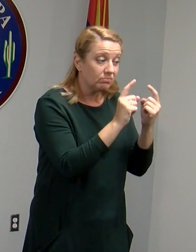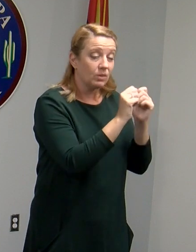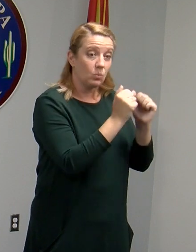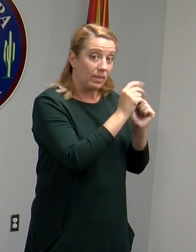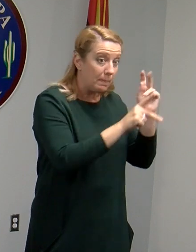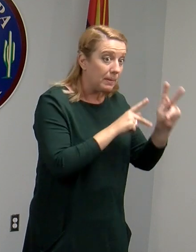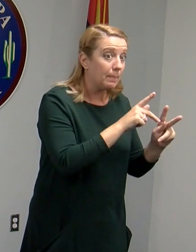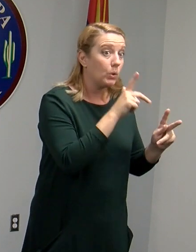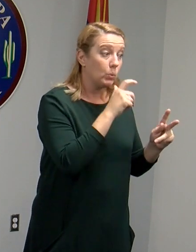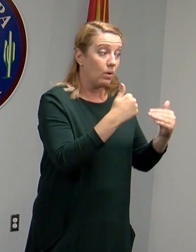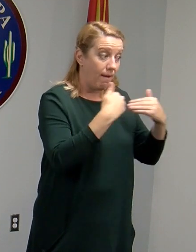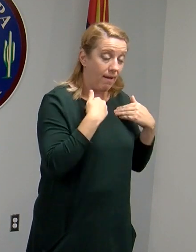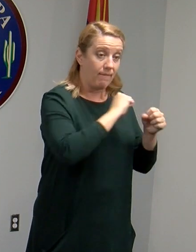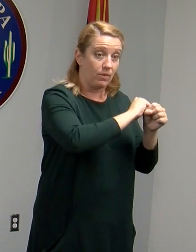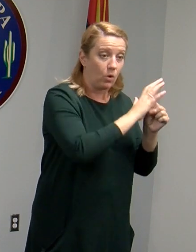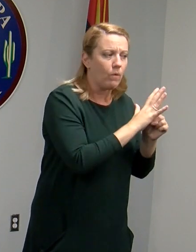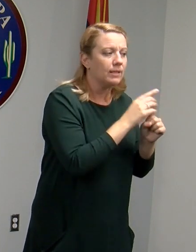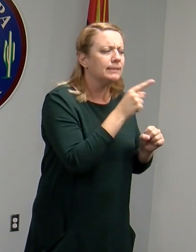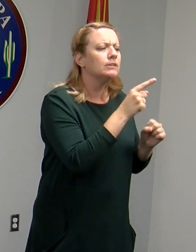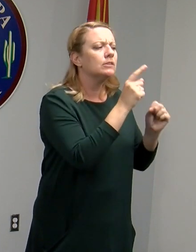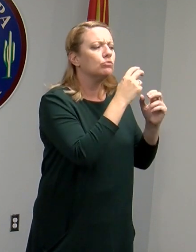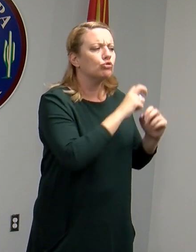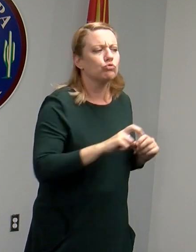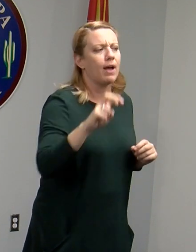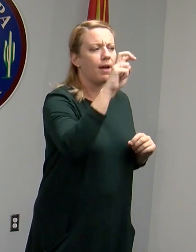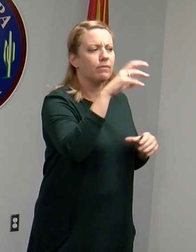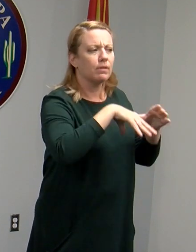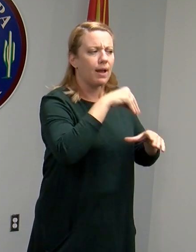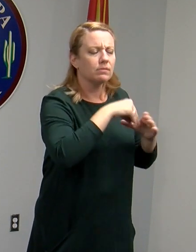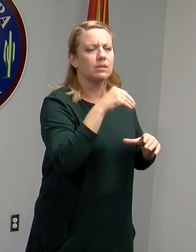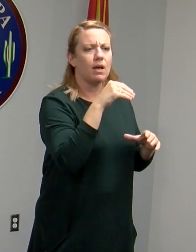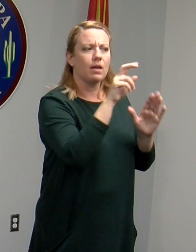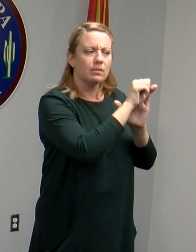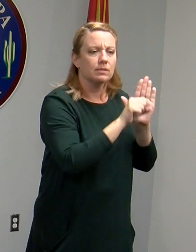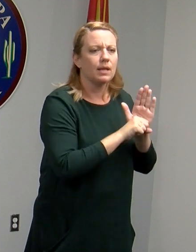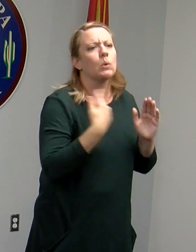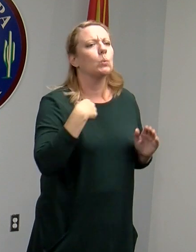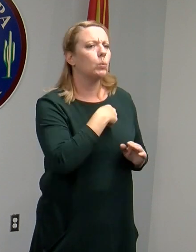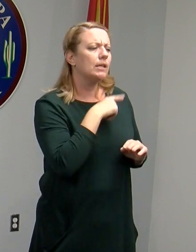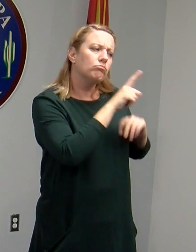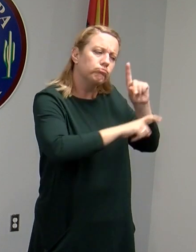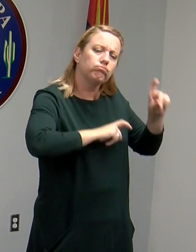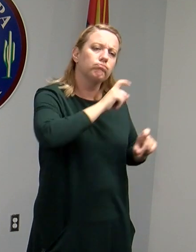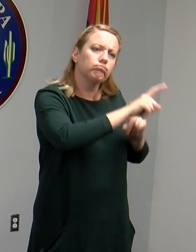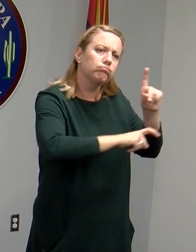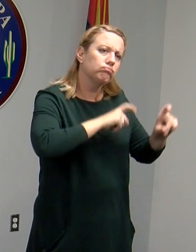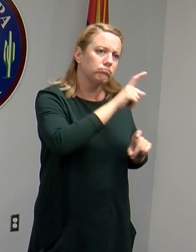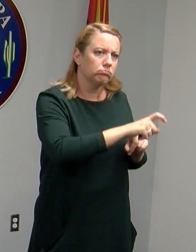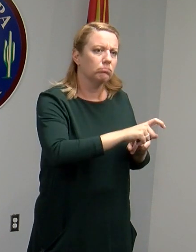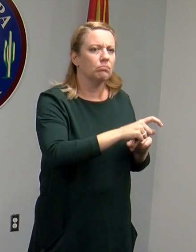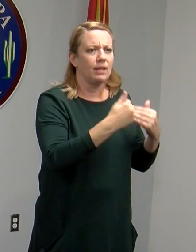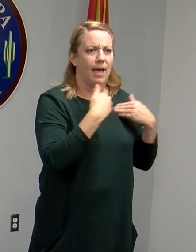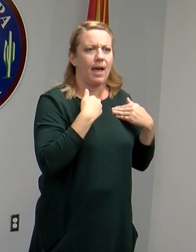history. We put those individuals who are at higher risk based on that questionnaire and based on history and